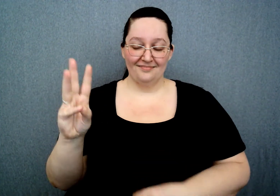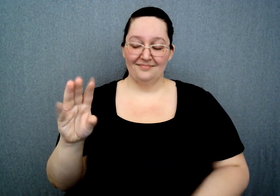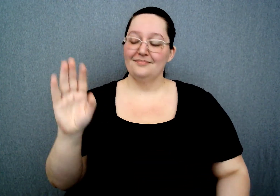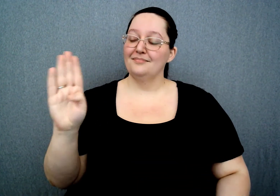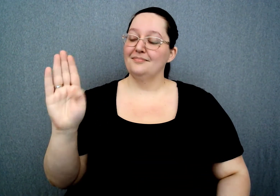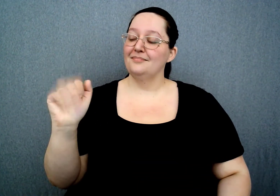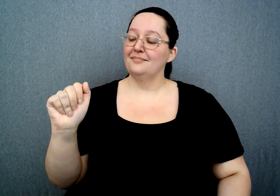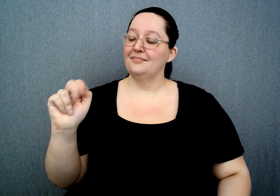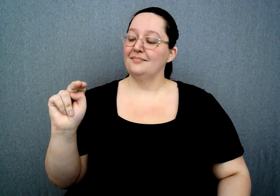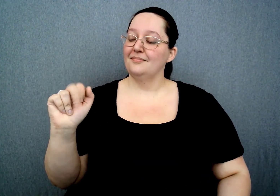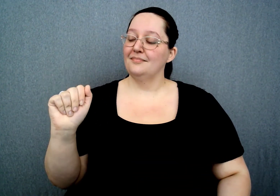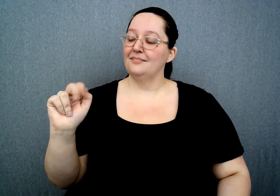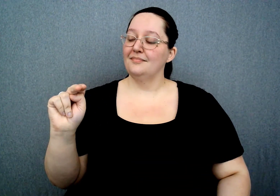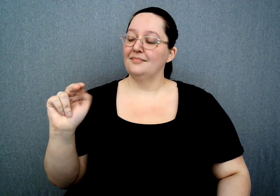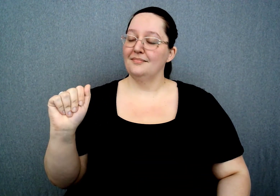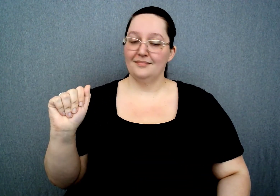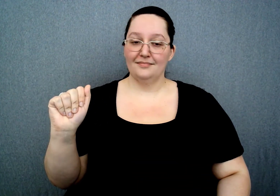Number 56, banana.